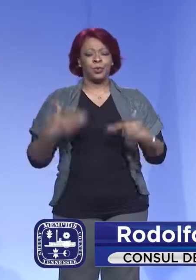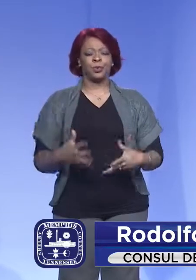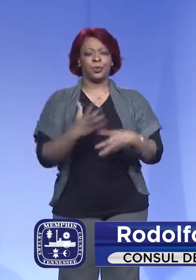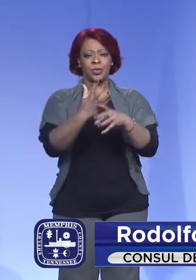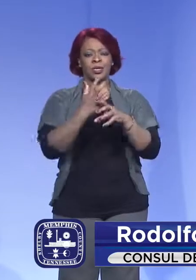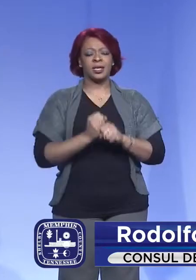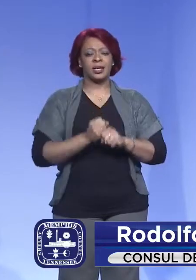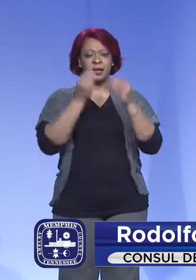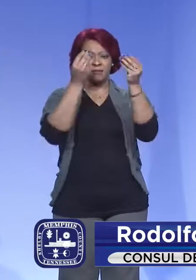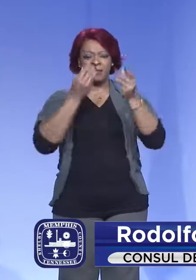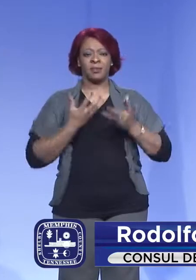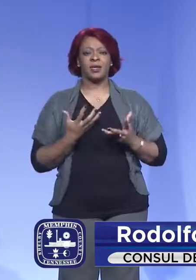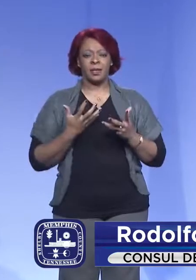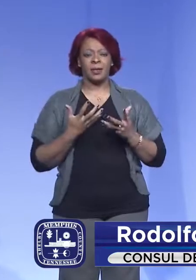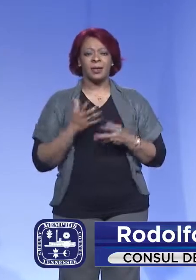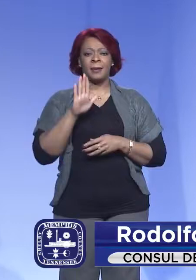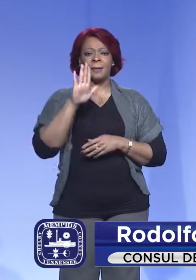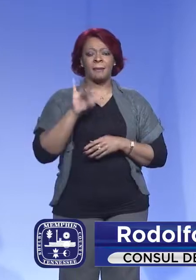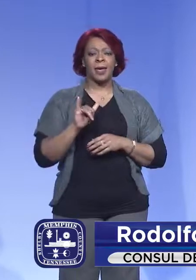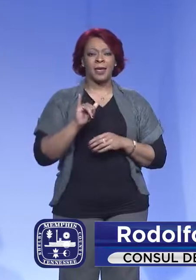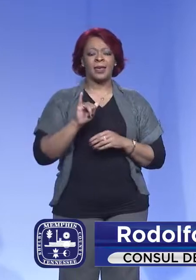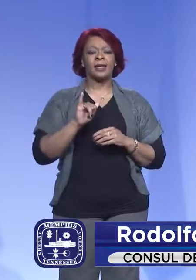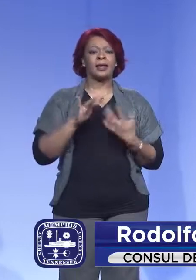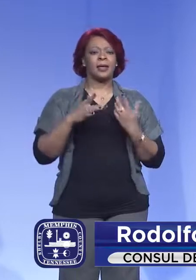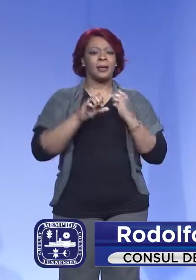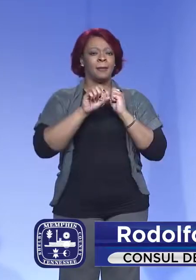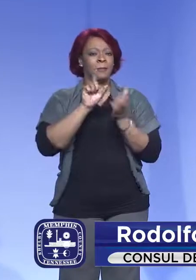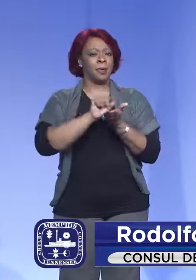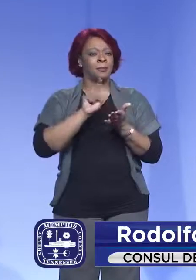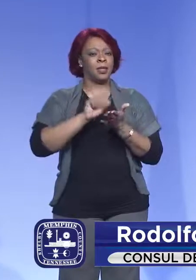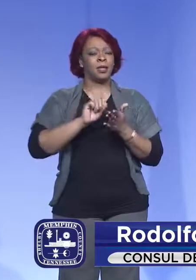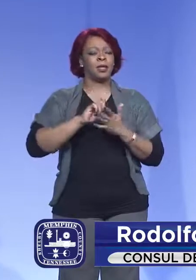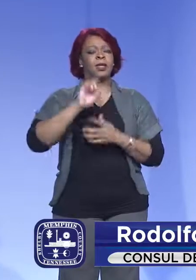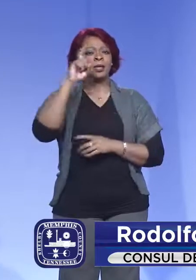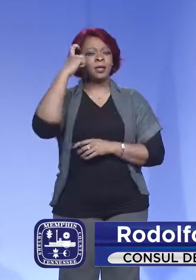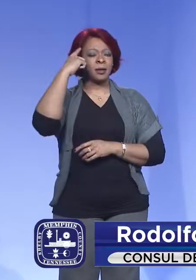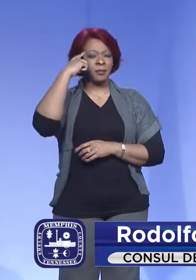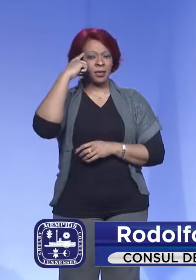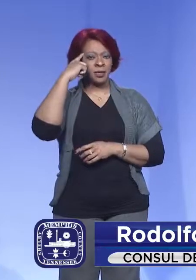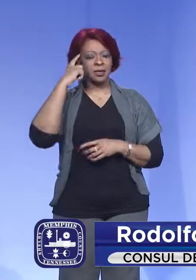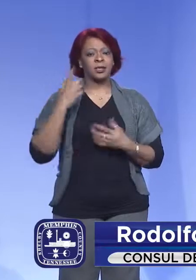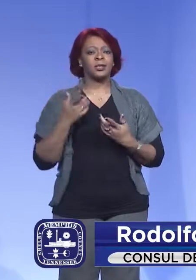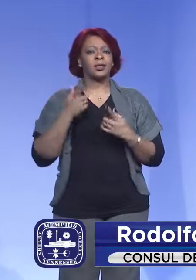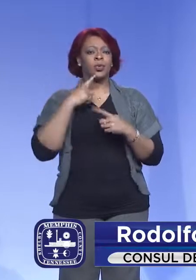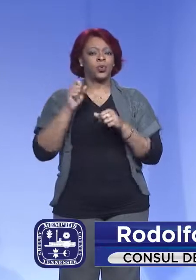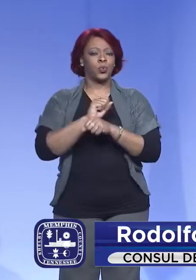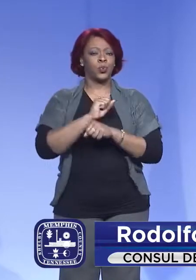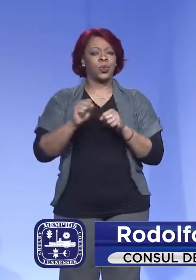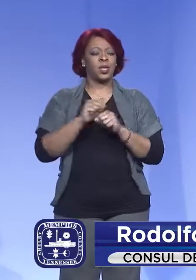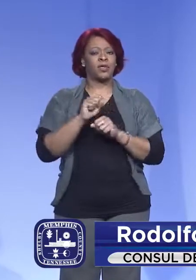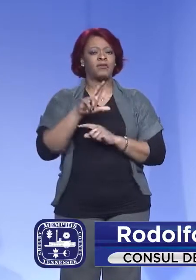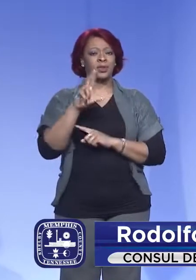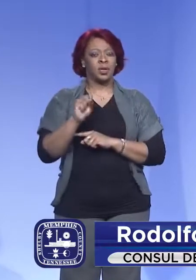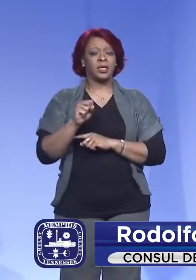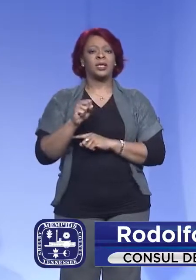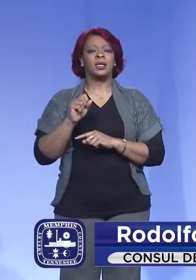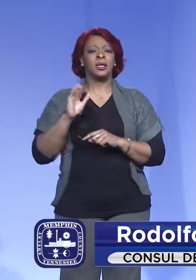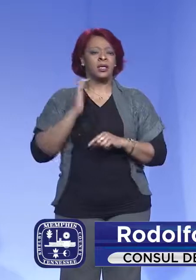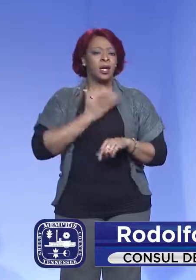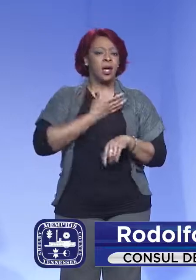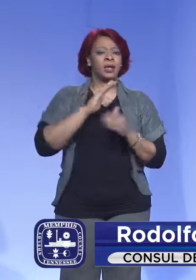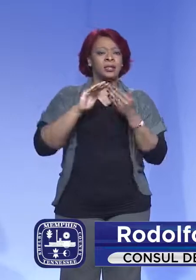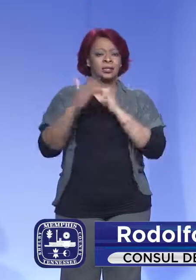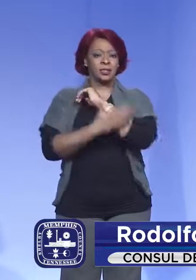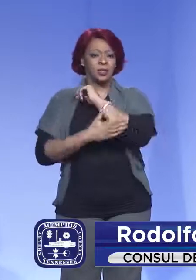an information by the Office of the Governor of Nebraska that, of course, the undocumented workers in that state are essential